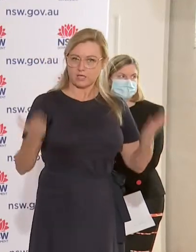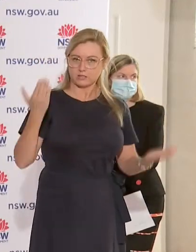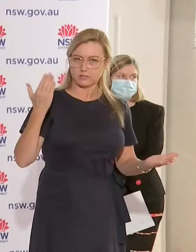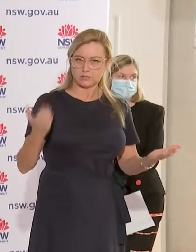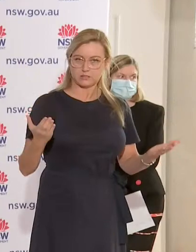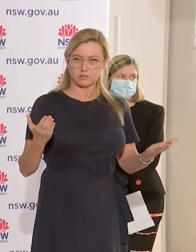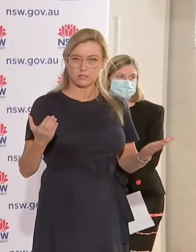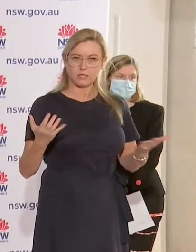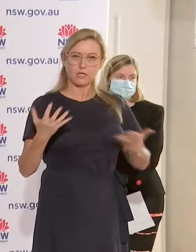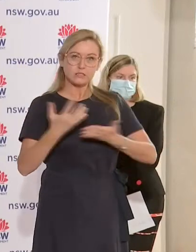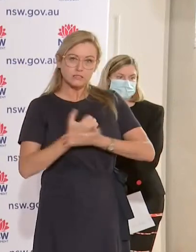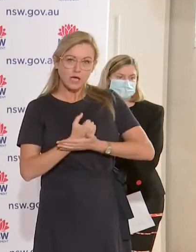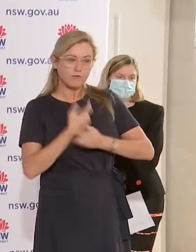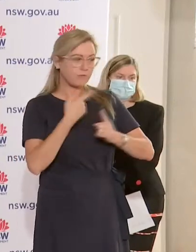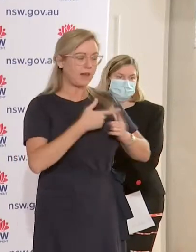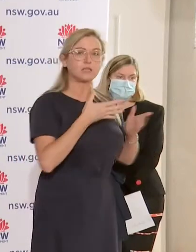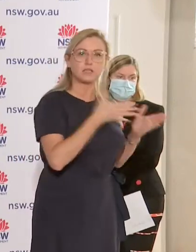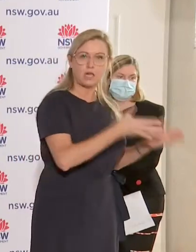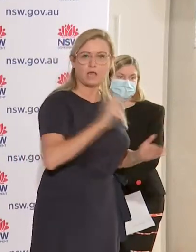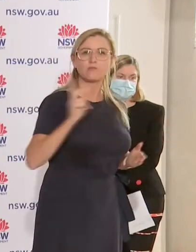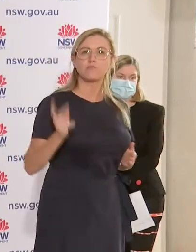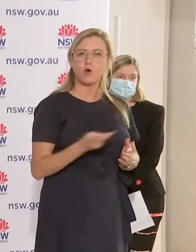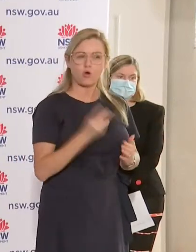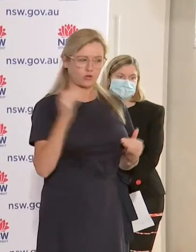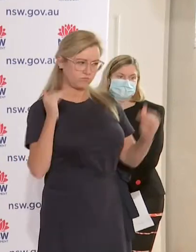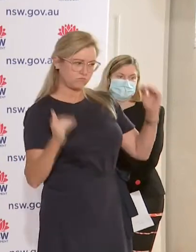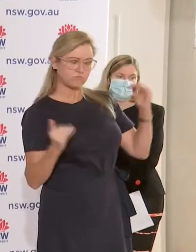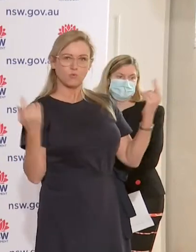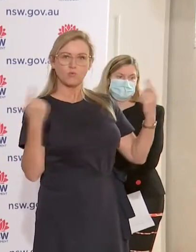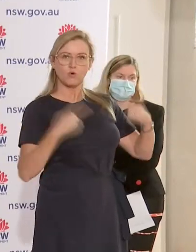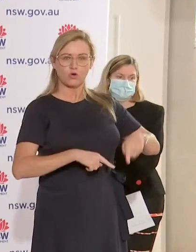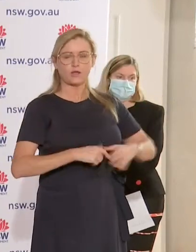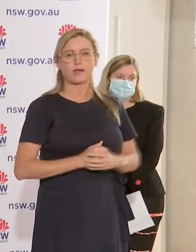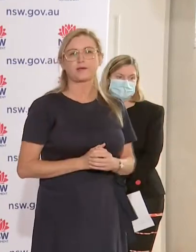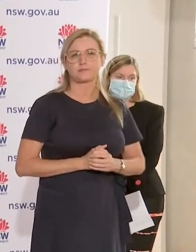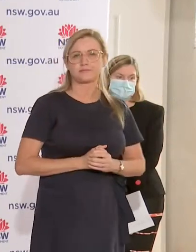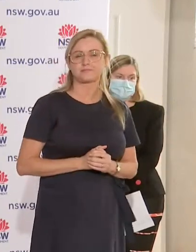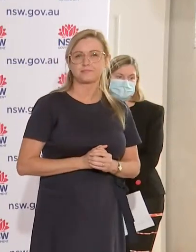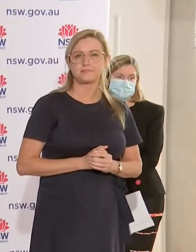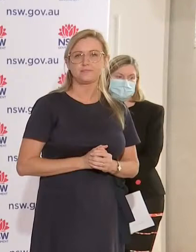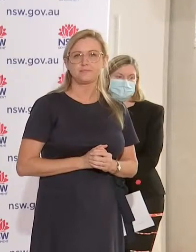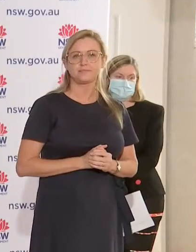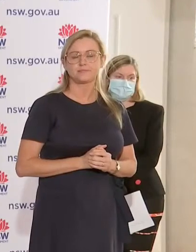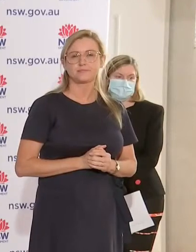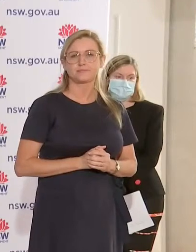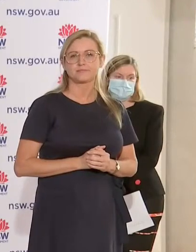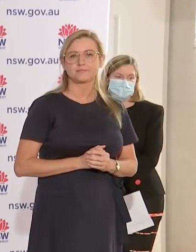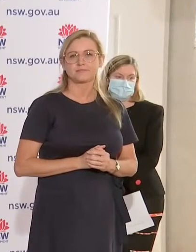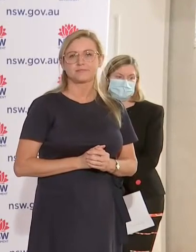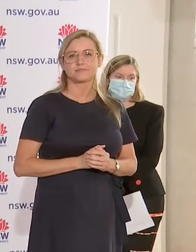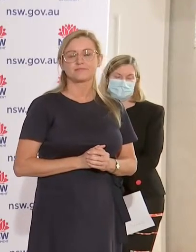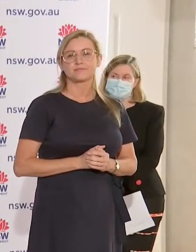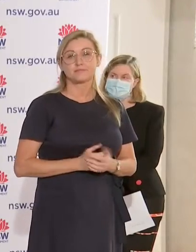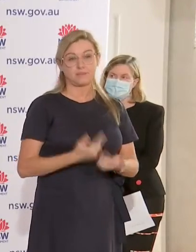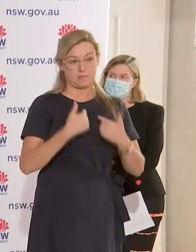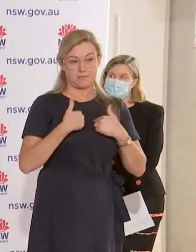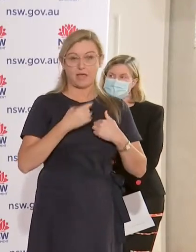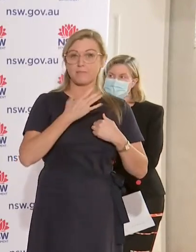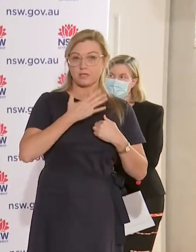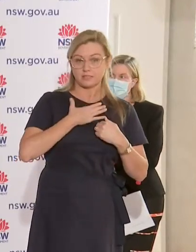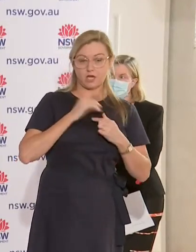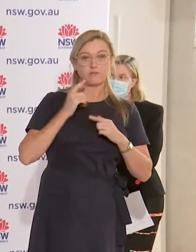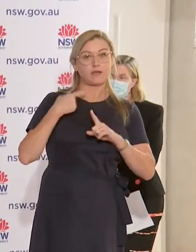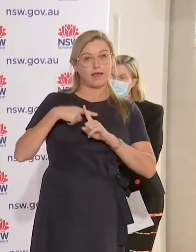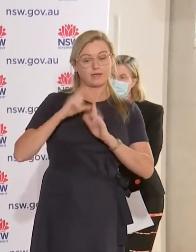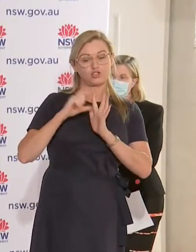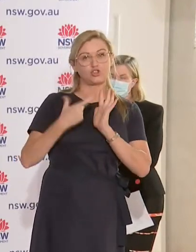and I know there'll be lots of commentary leading up to that time, but what will give Dr. Chant and I, and she can obviously speak for herself on this matter, that the